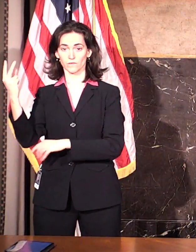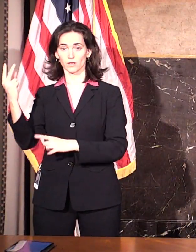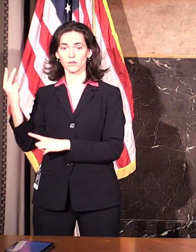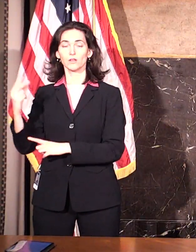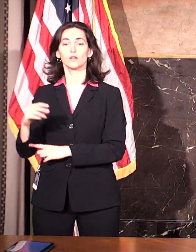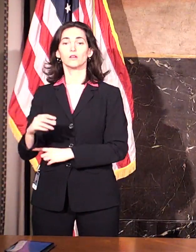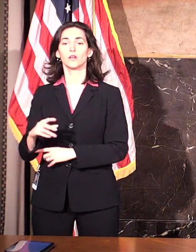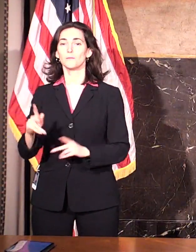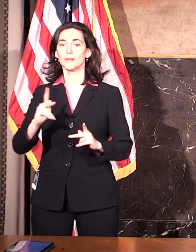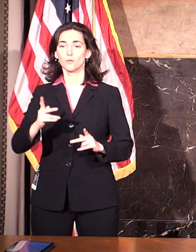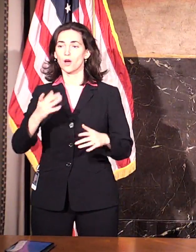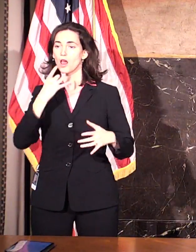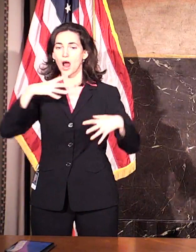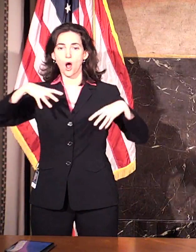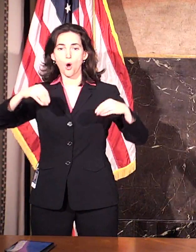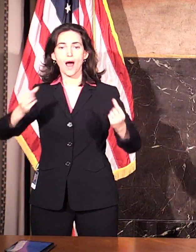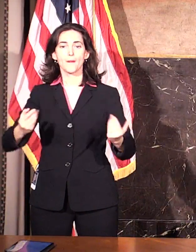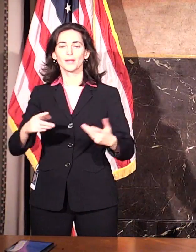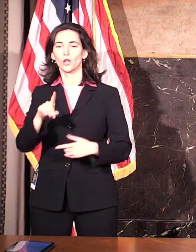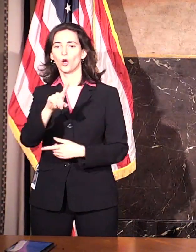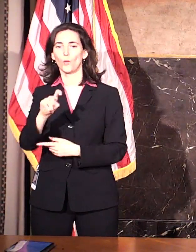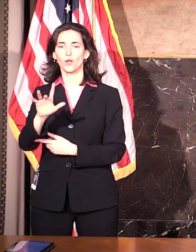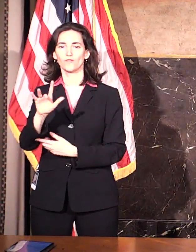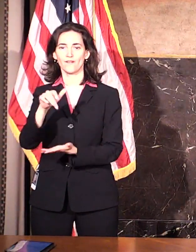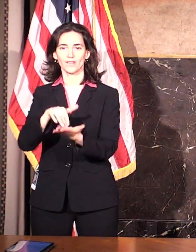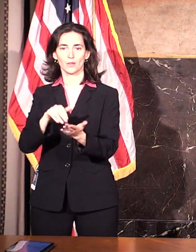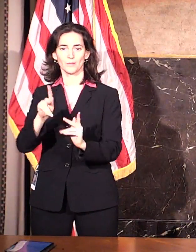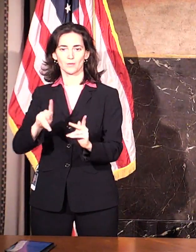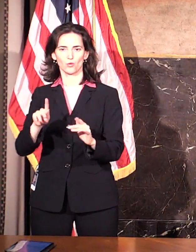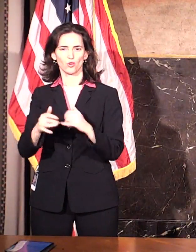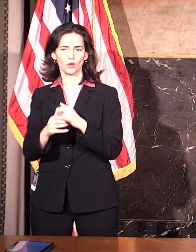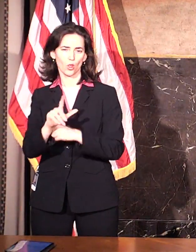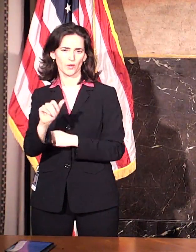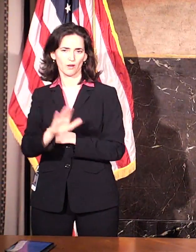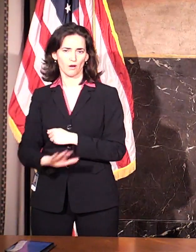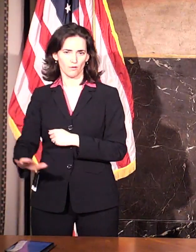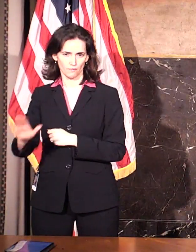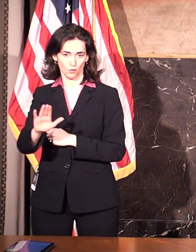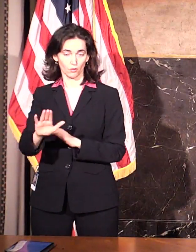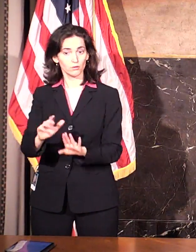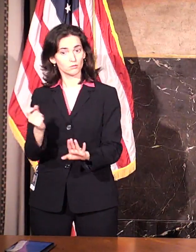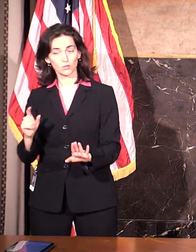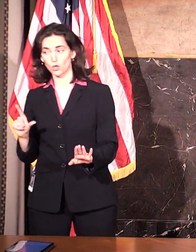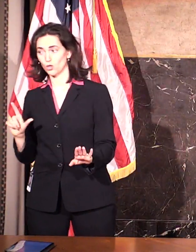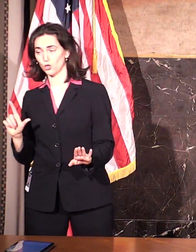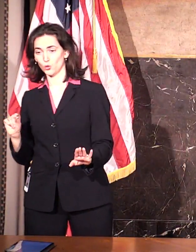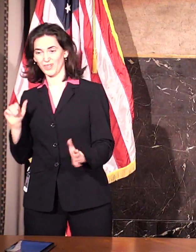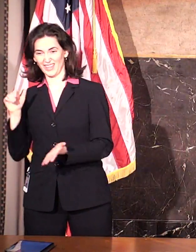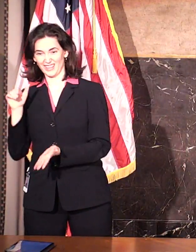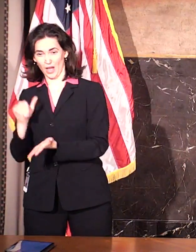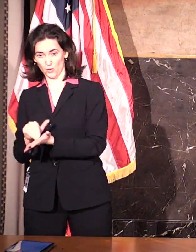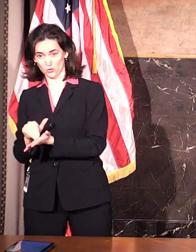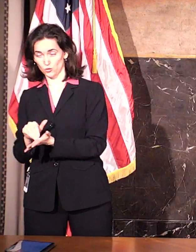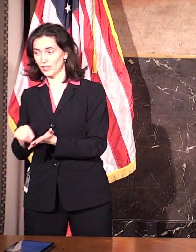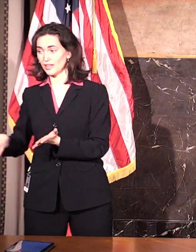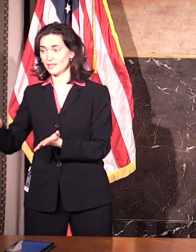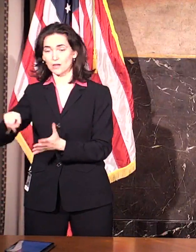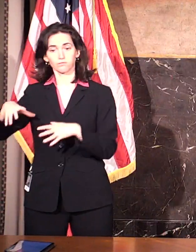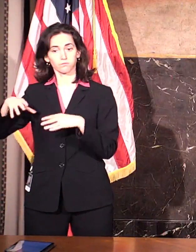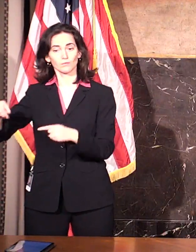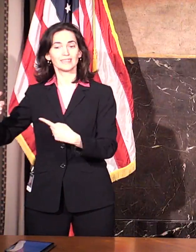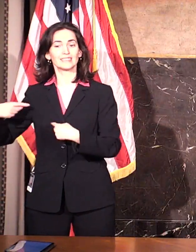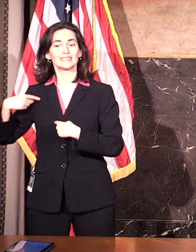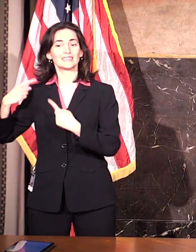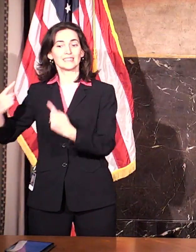did not have power. And about 20,000 of those individuals had not had power since the